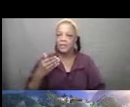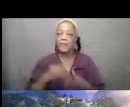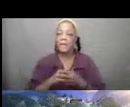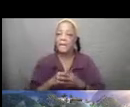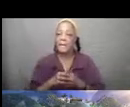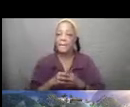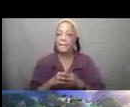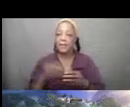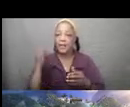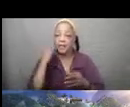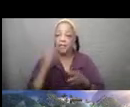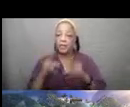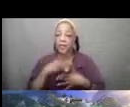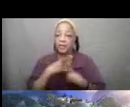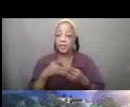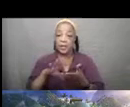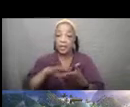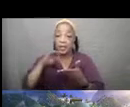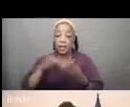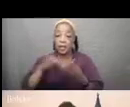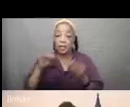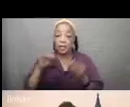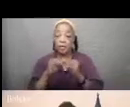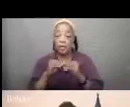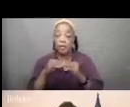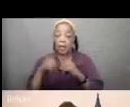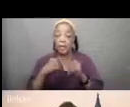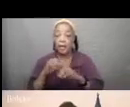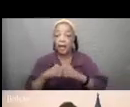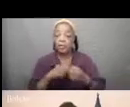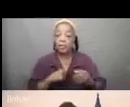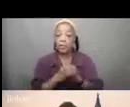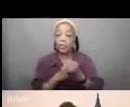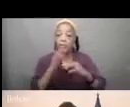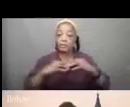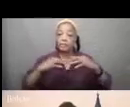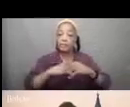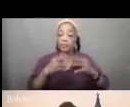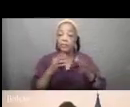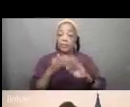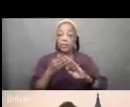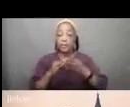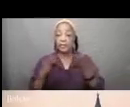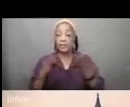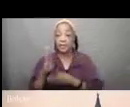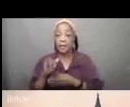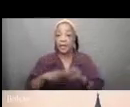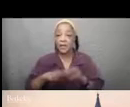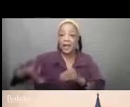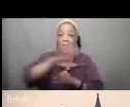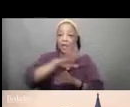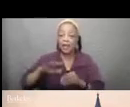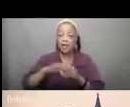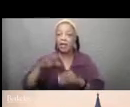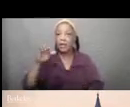if people are interested in learning more about how they can support Native communities in the Bay Area. I suggest going to the Segurite